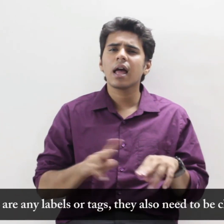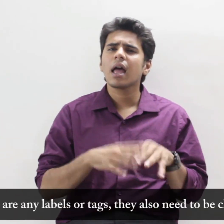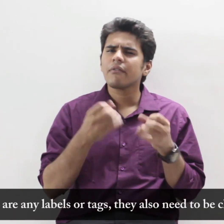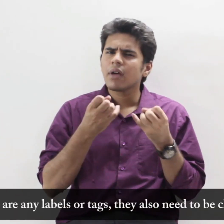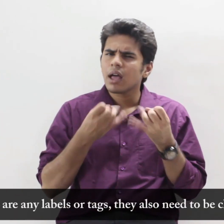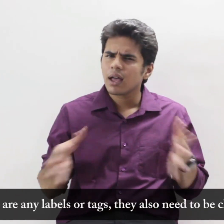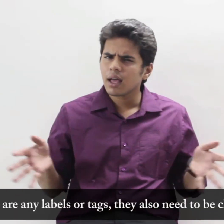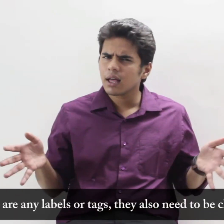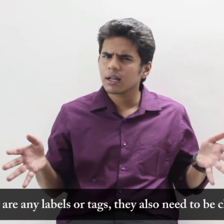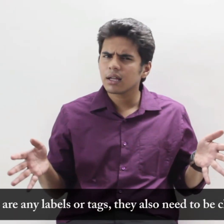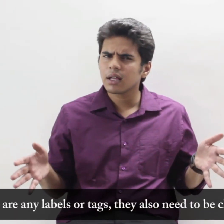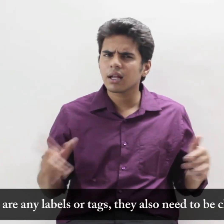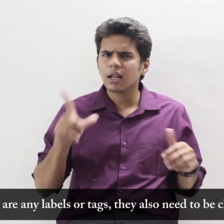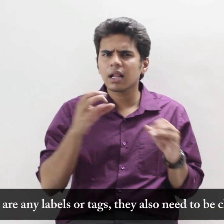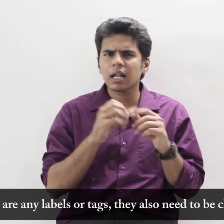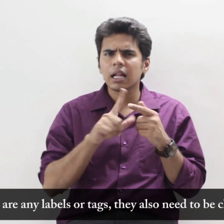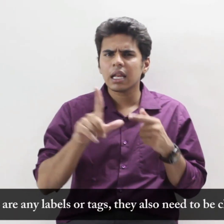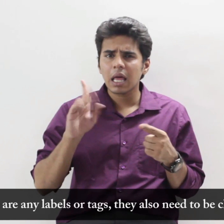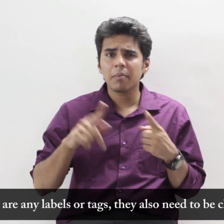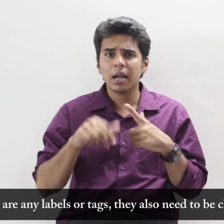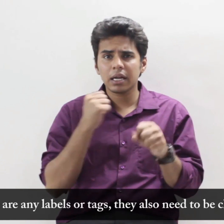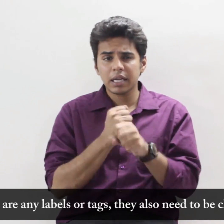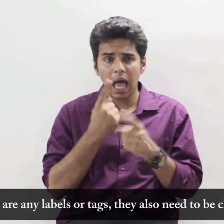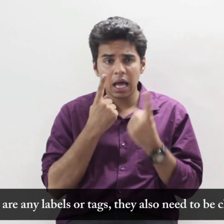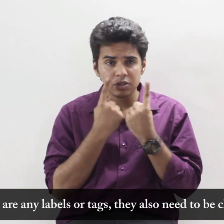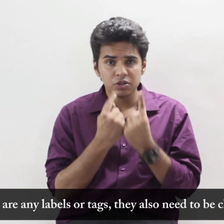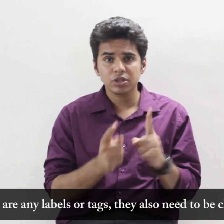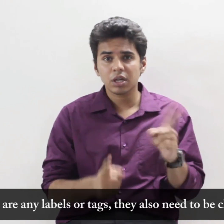If there are any labels or tags, they also need to be checked.